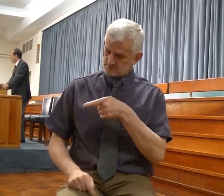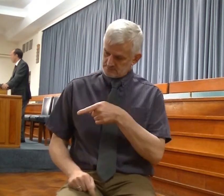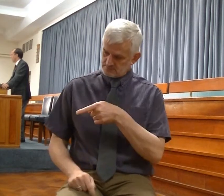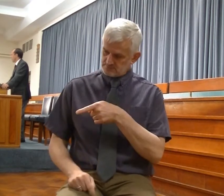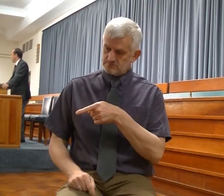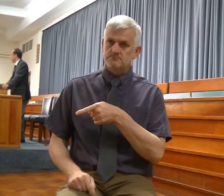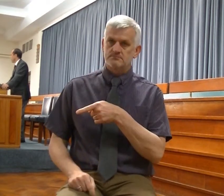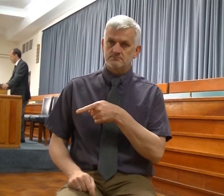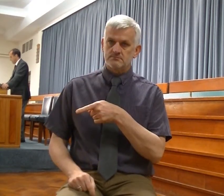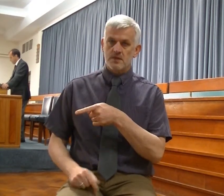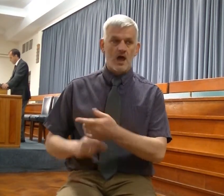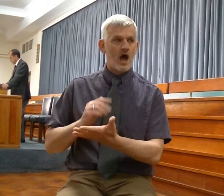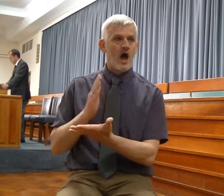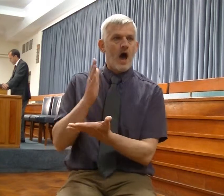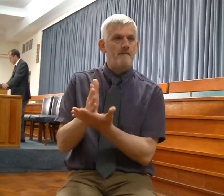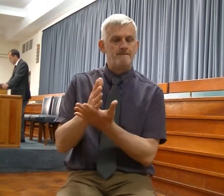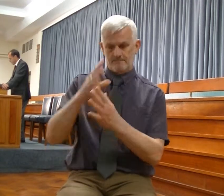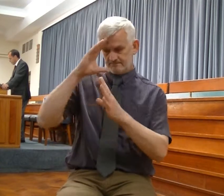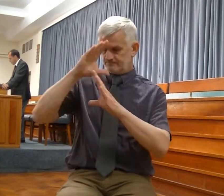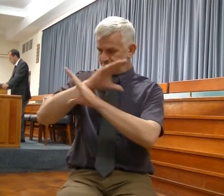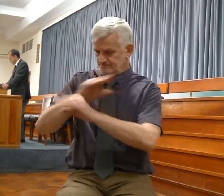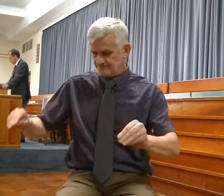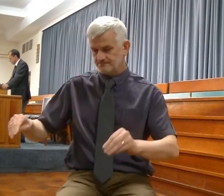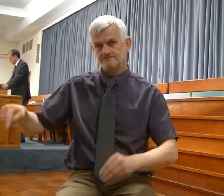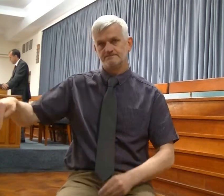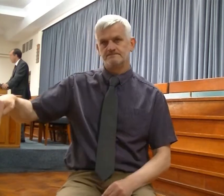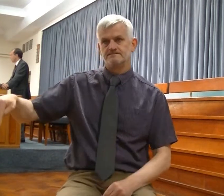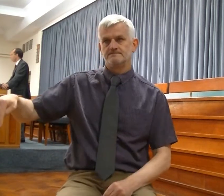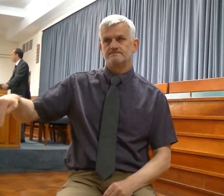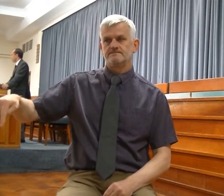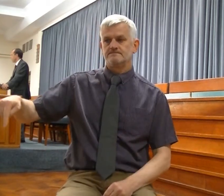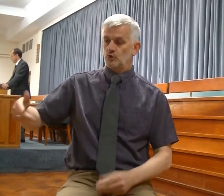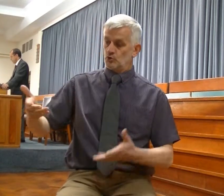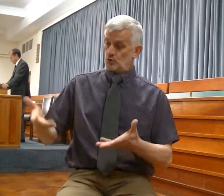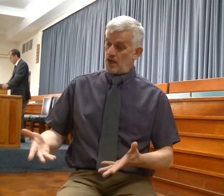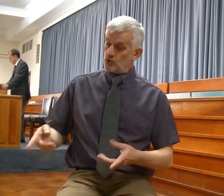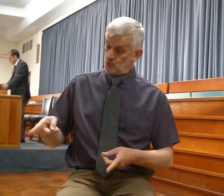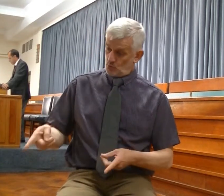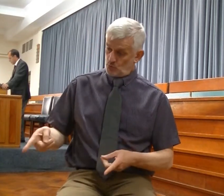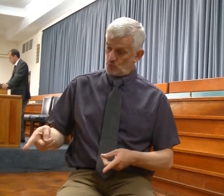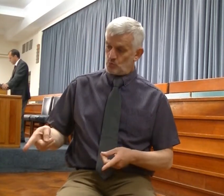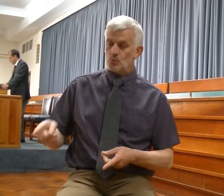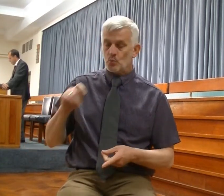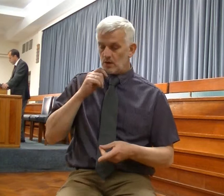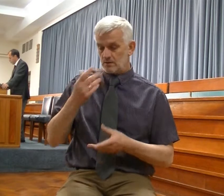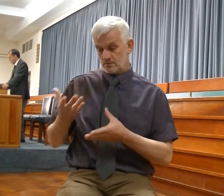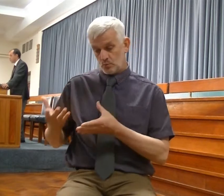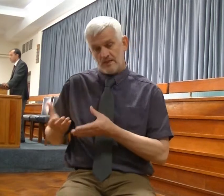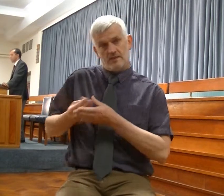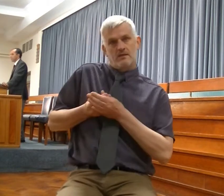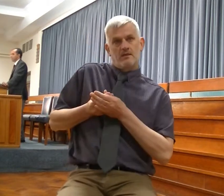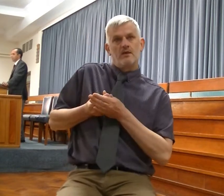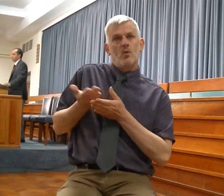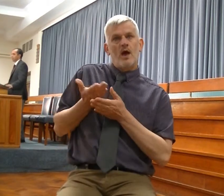him, Verily I say unto thee, today shalt thou